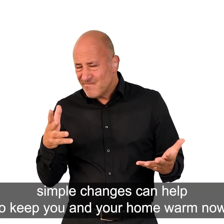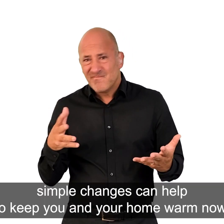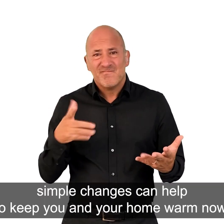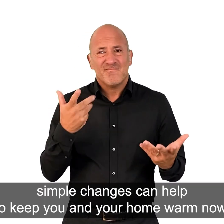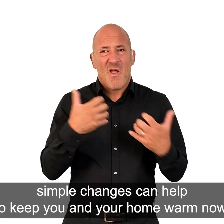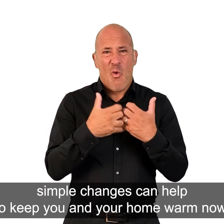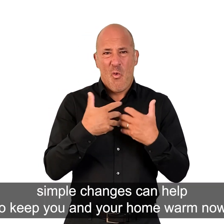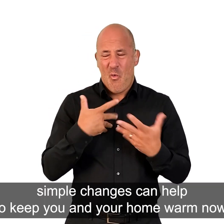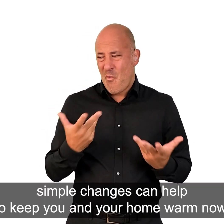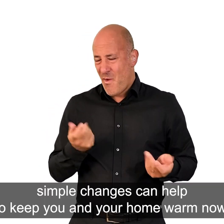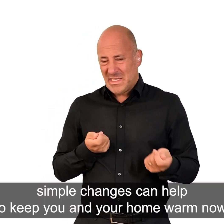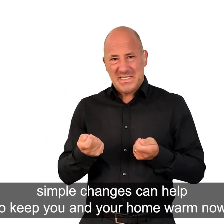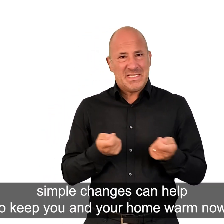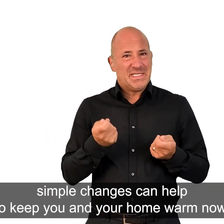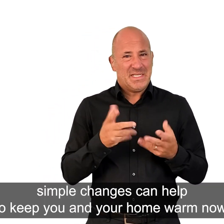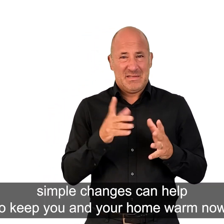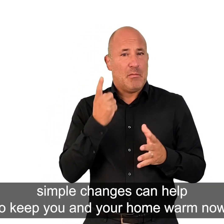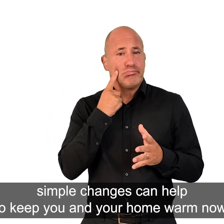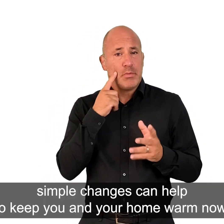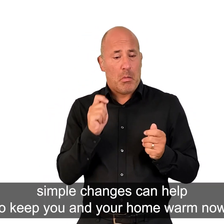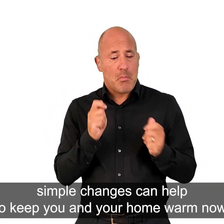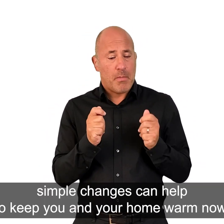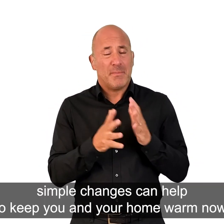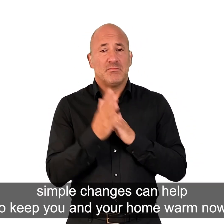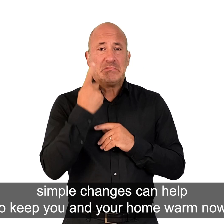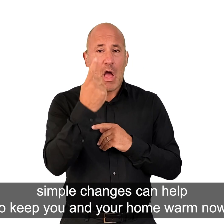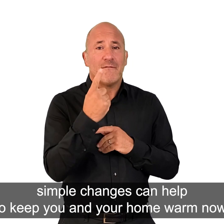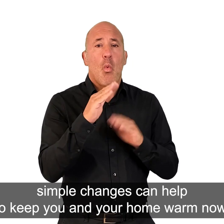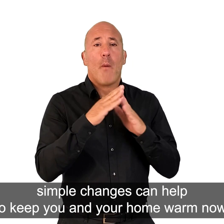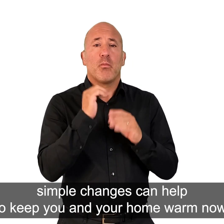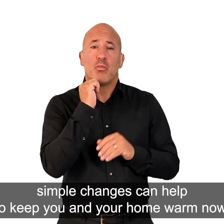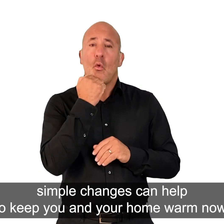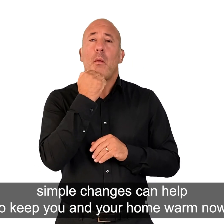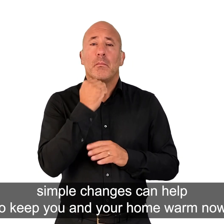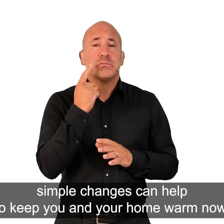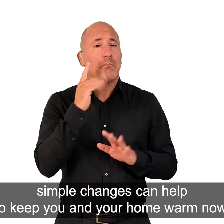living, simple changes can help to keep you and your home warm now.